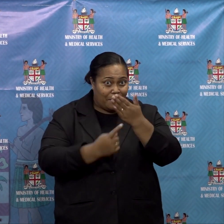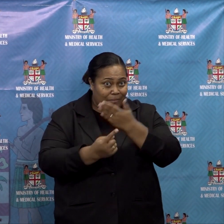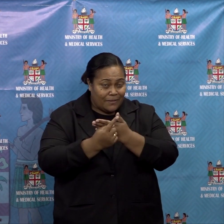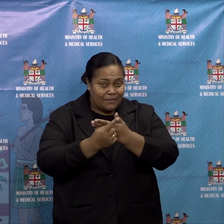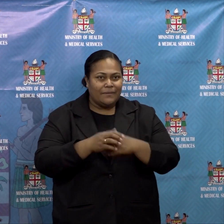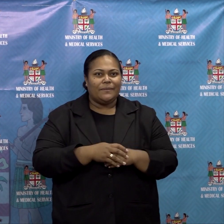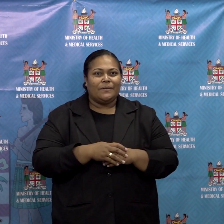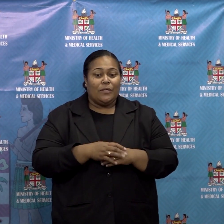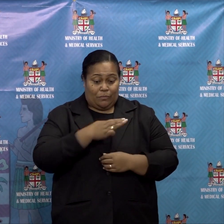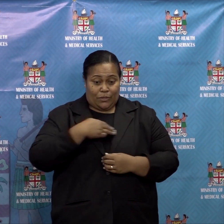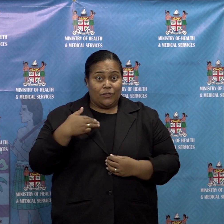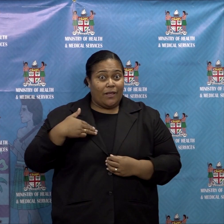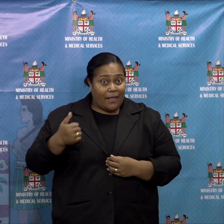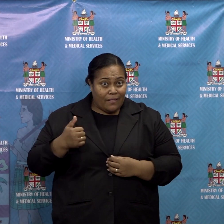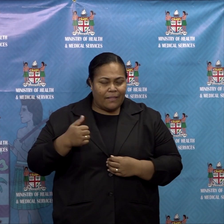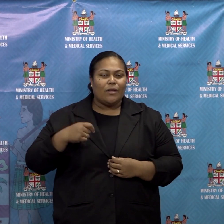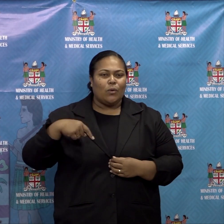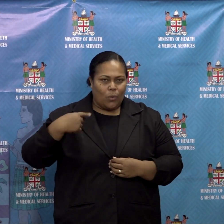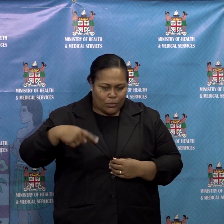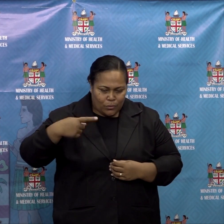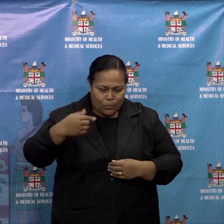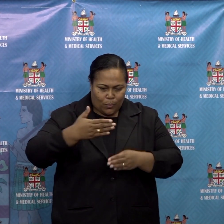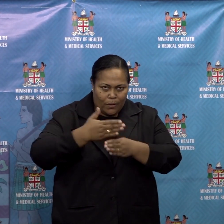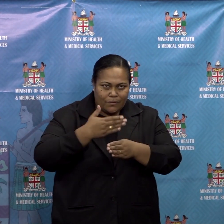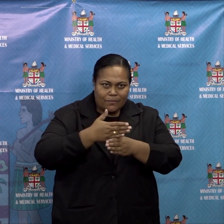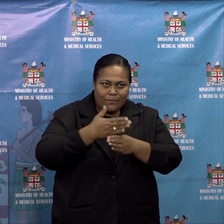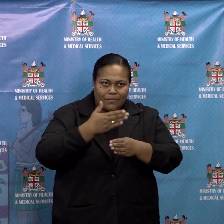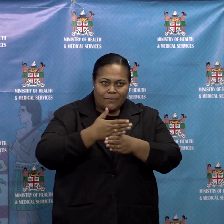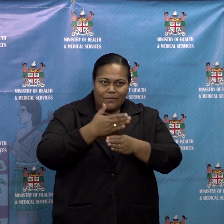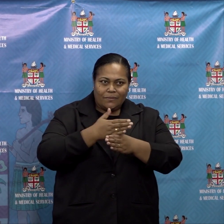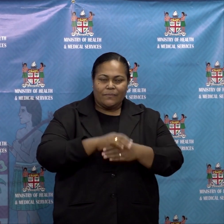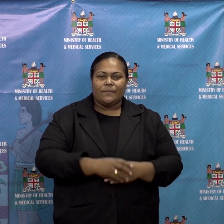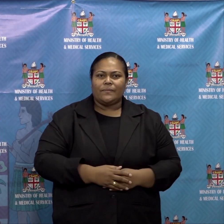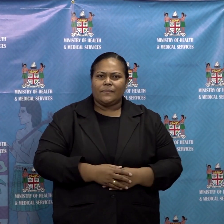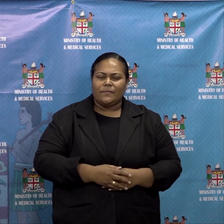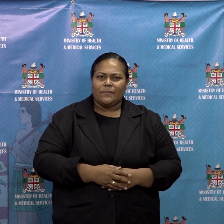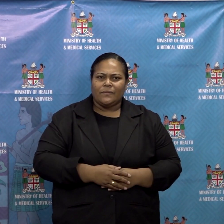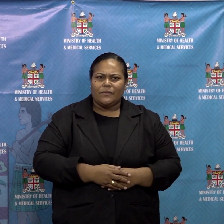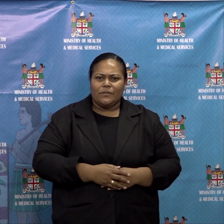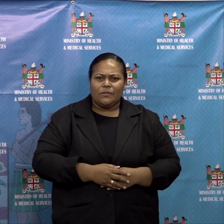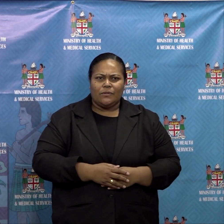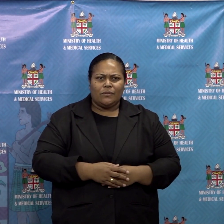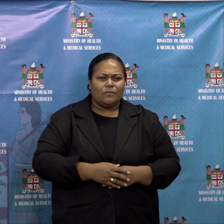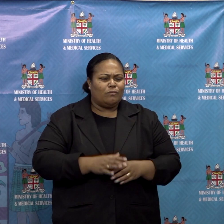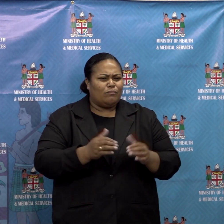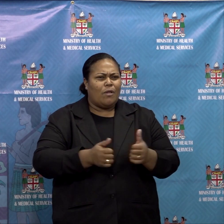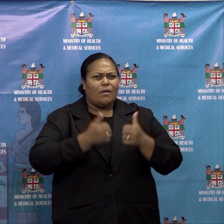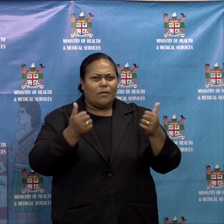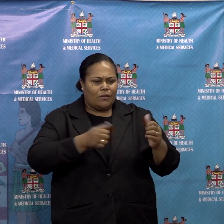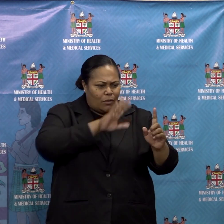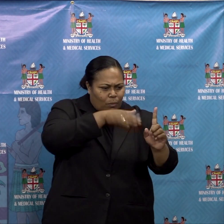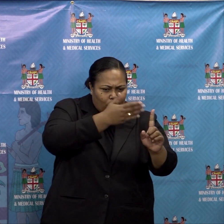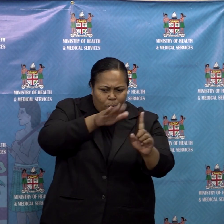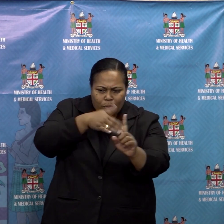response continues, and in particular, the mass screening and contact tracing for our